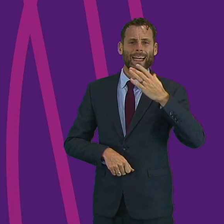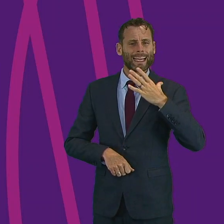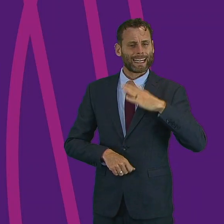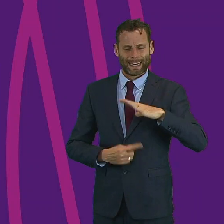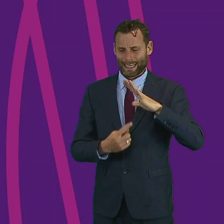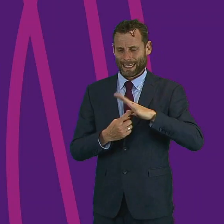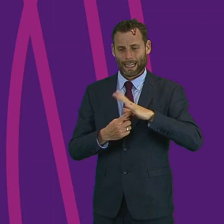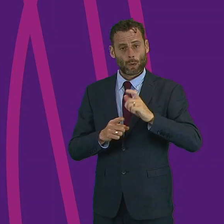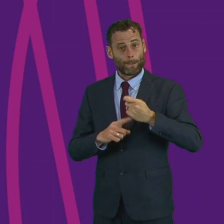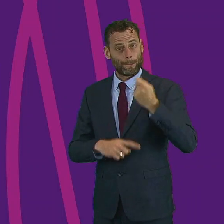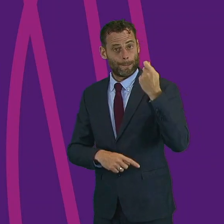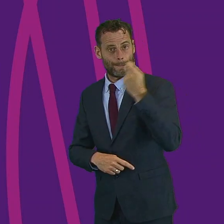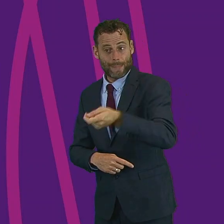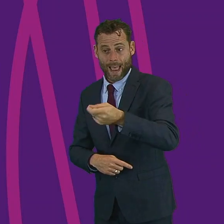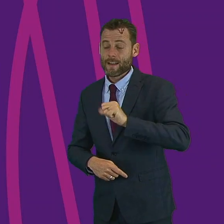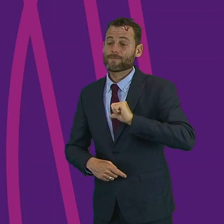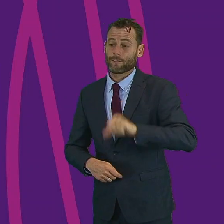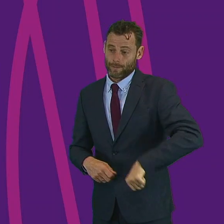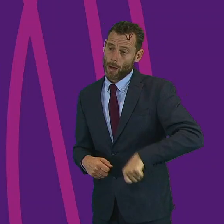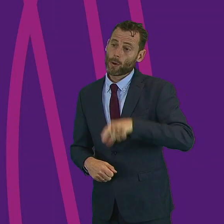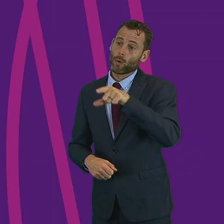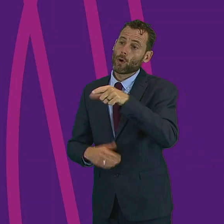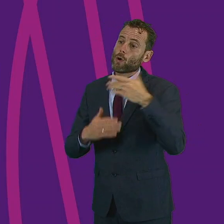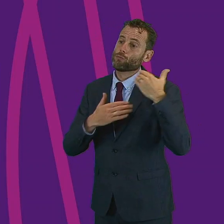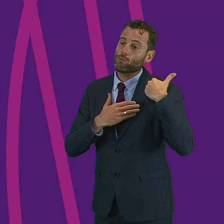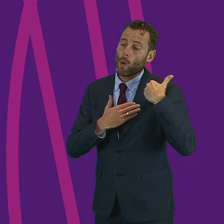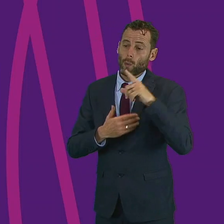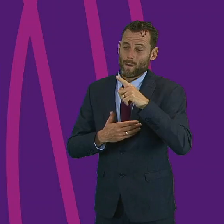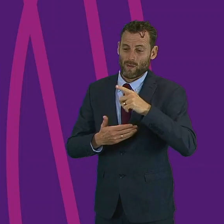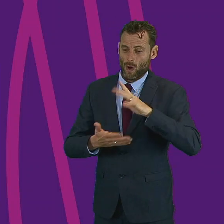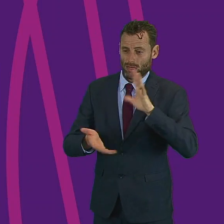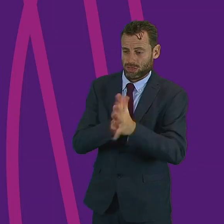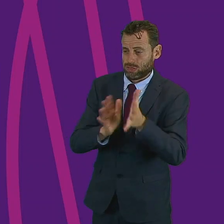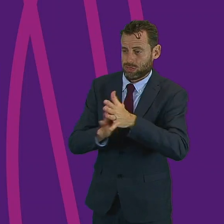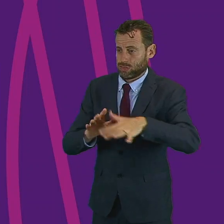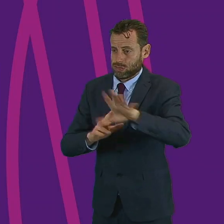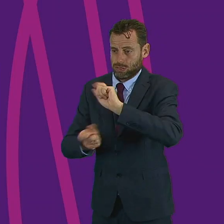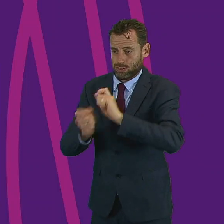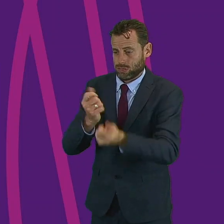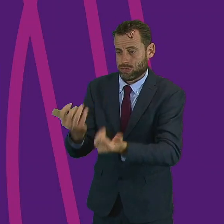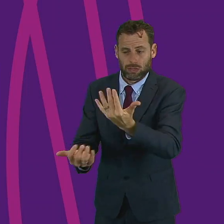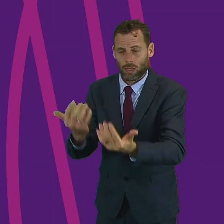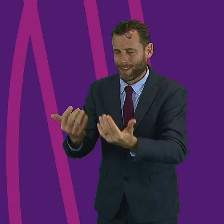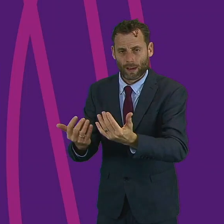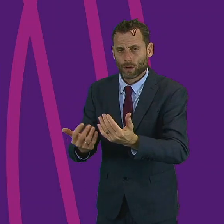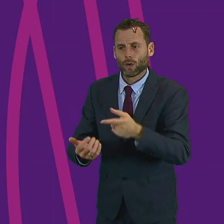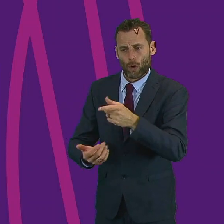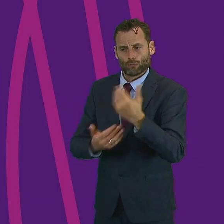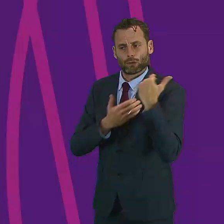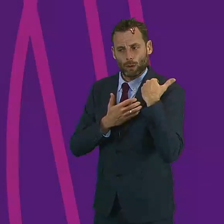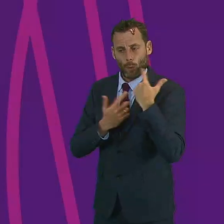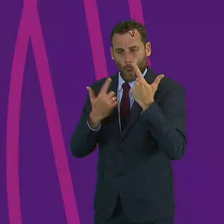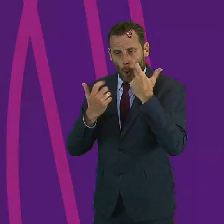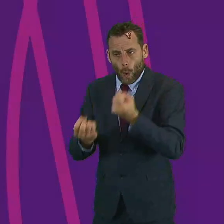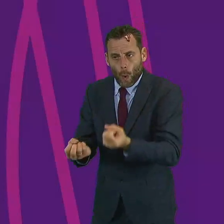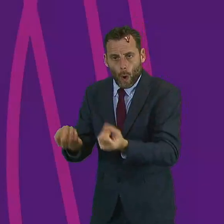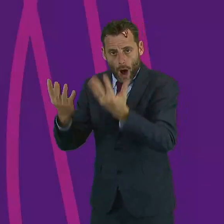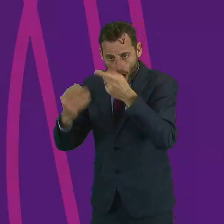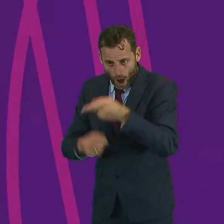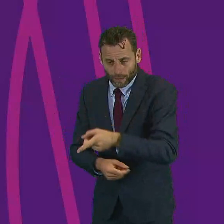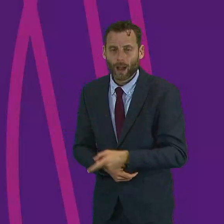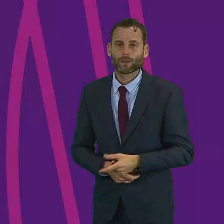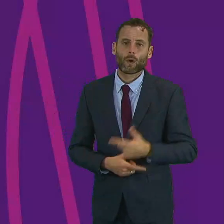new Scottish Child Payment will be so important, and work is underway to have applications for that open later this year and payments